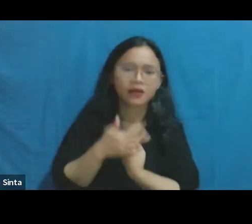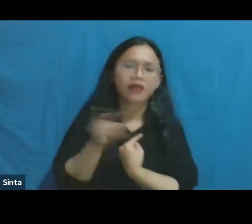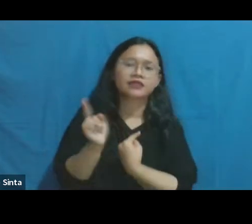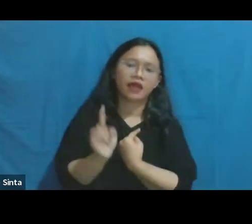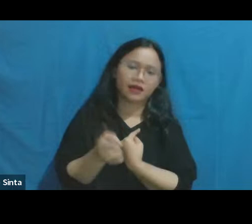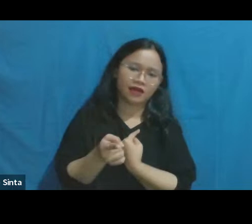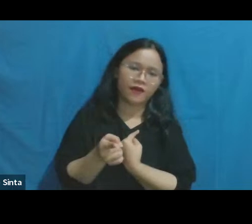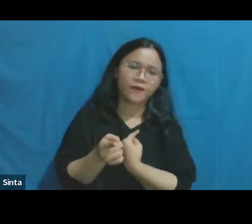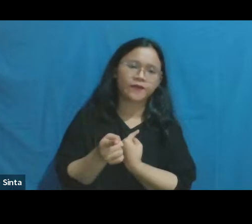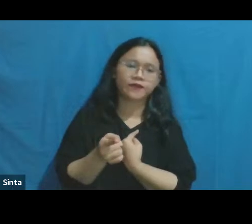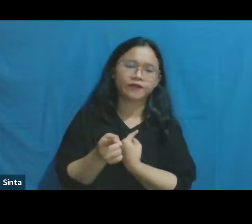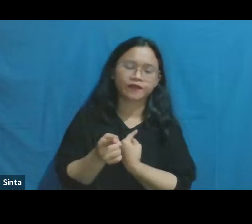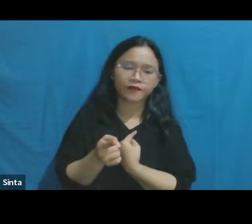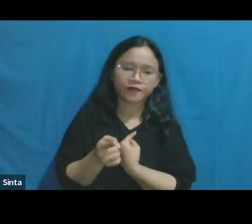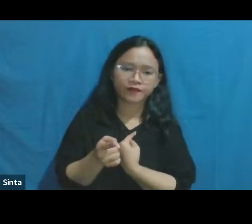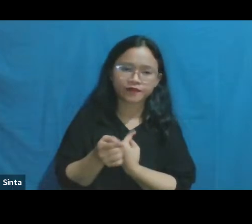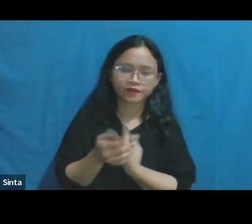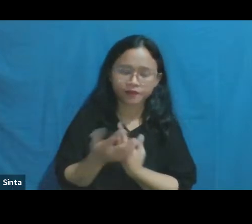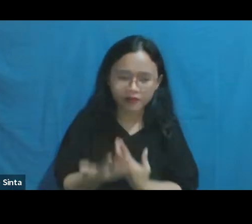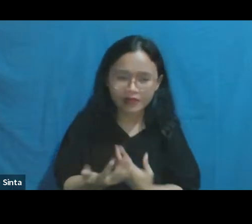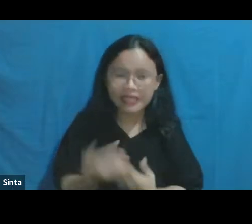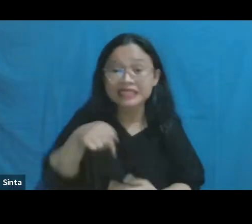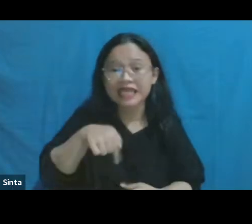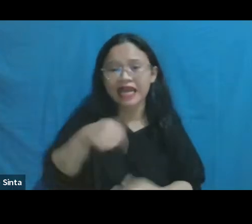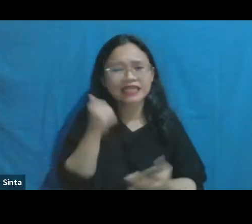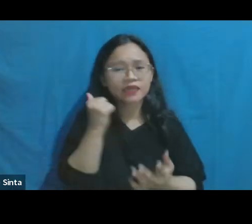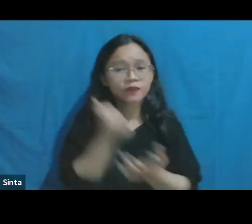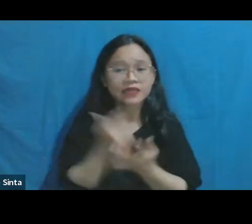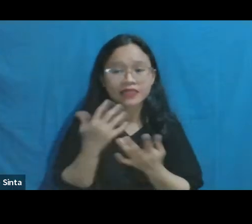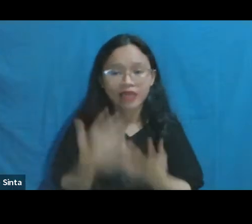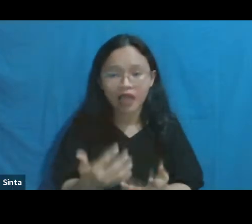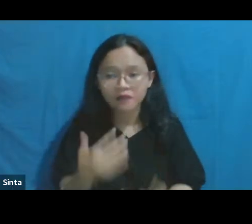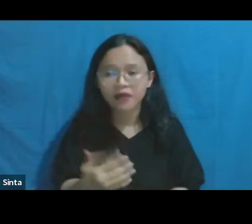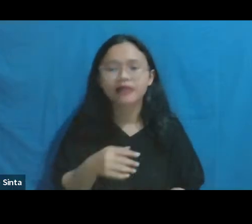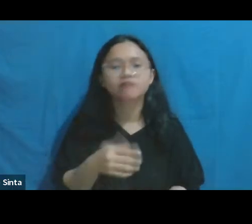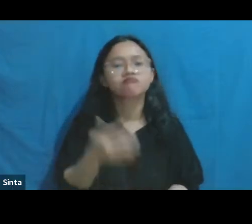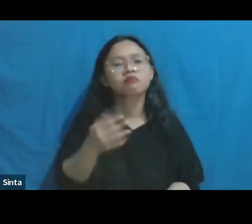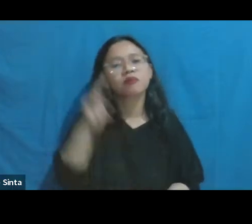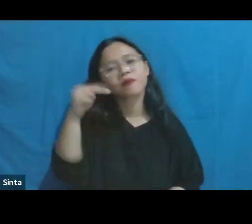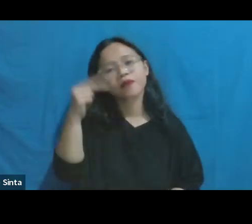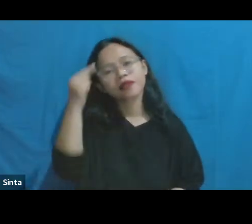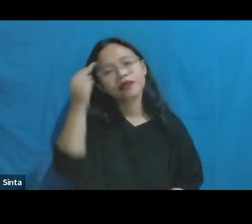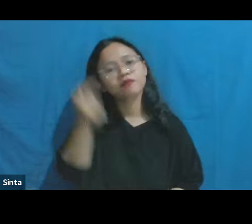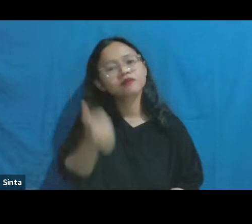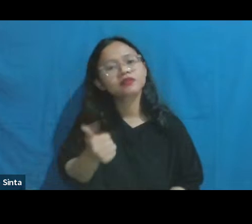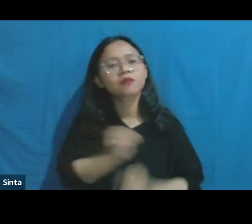able to do something. They're still able to voice their